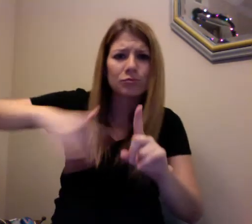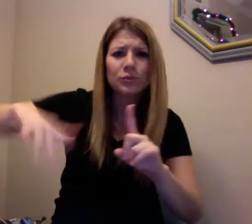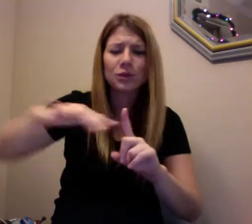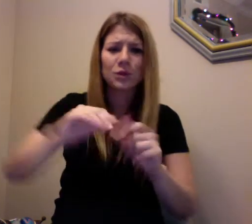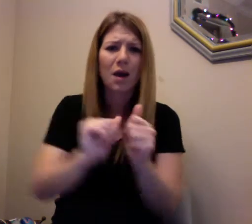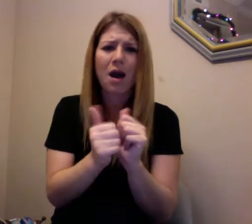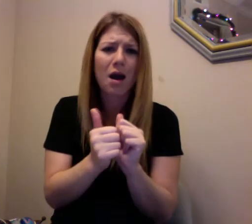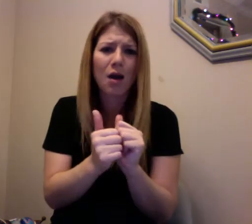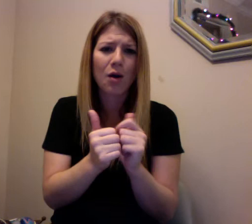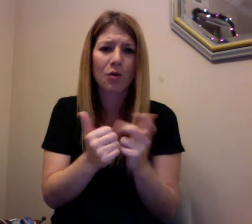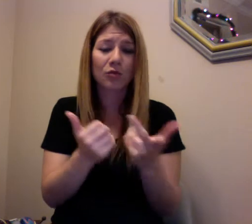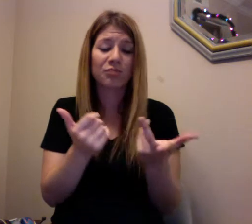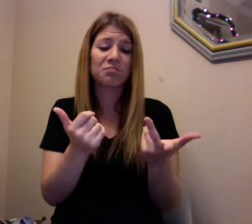the best parent you can? Thank you.